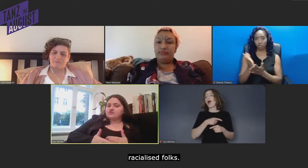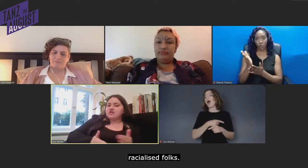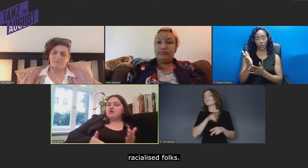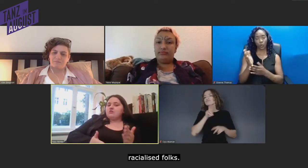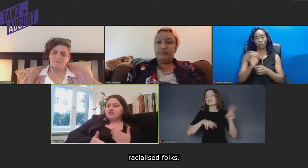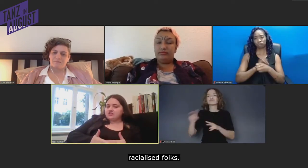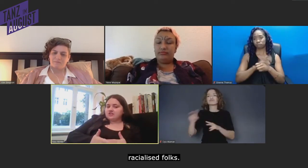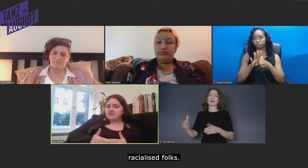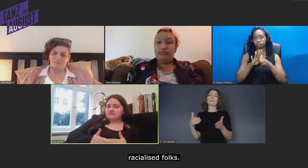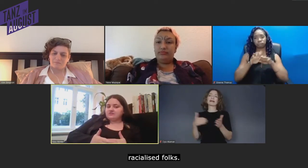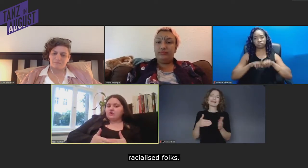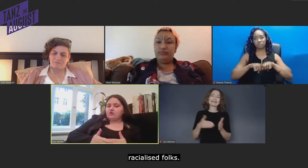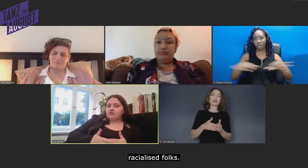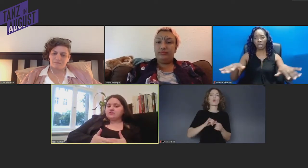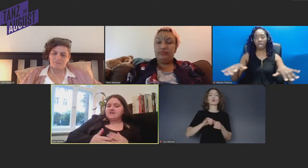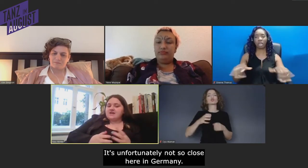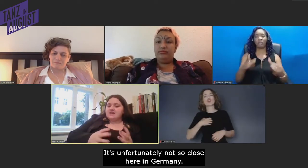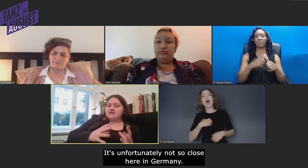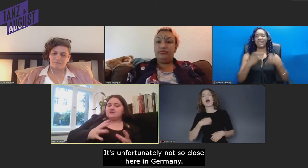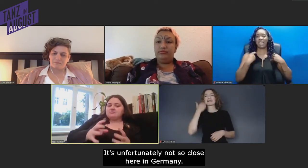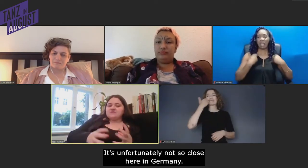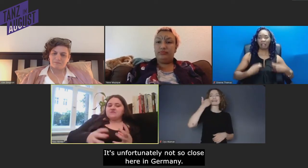folks, racialized folks.